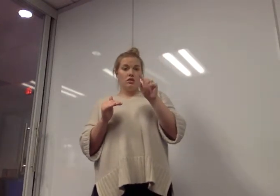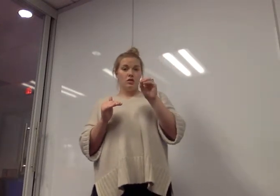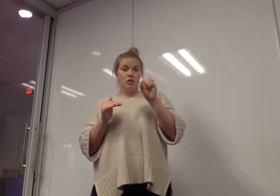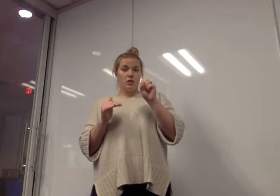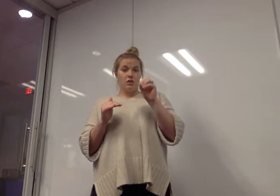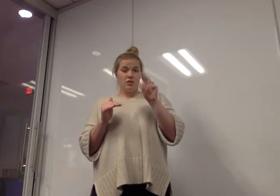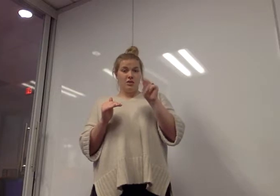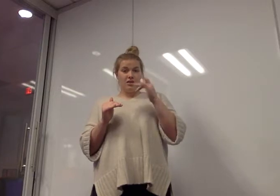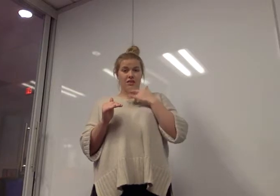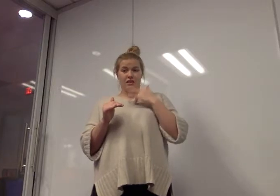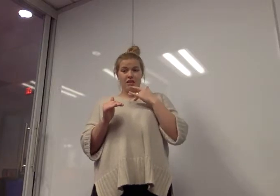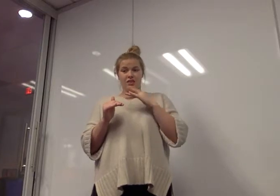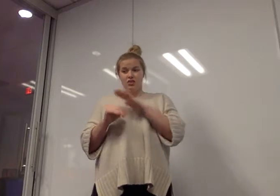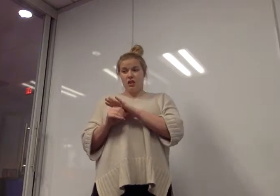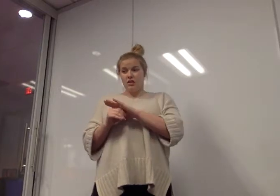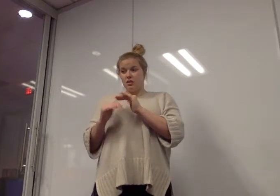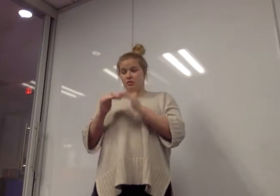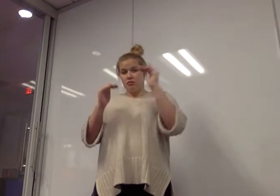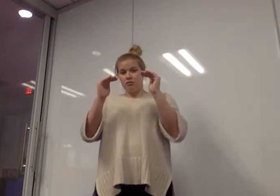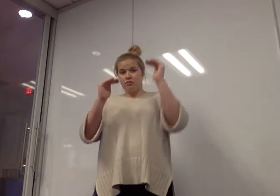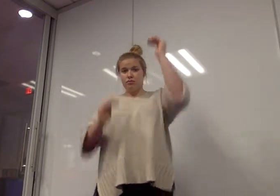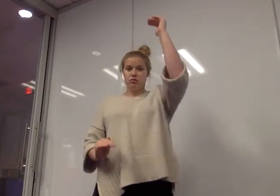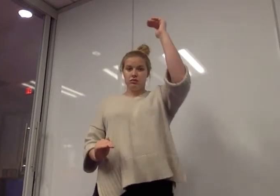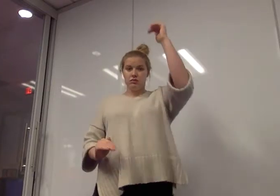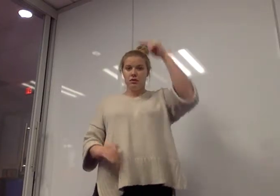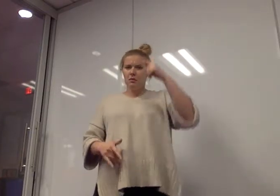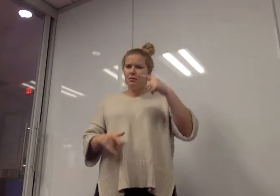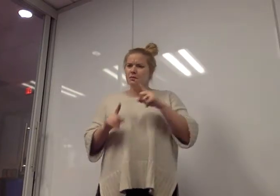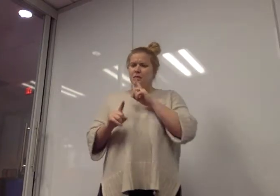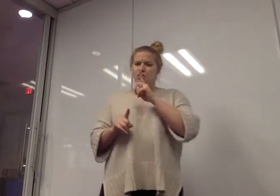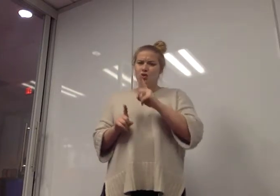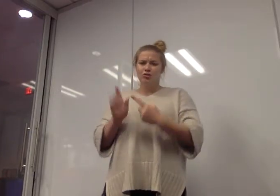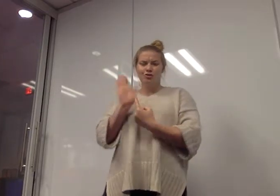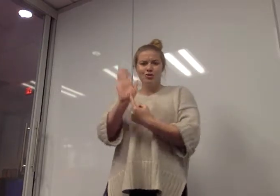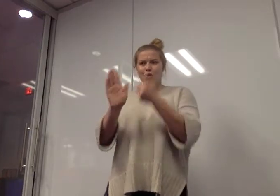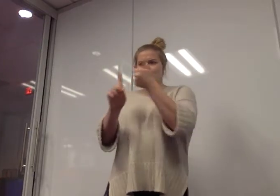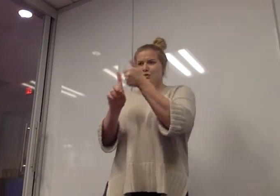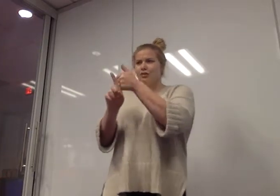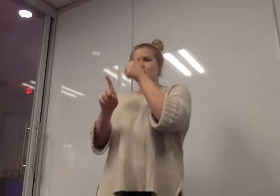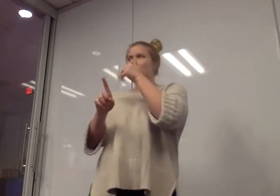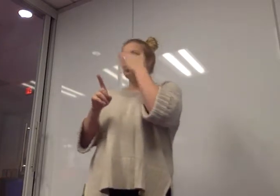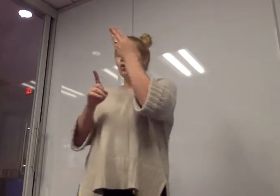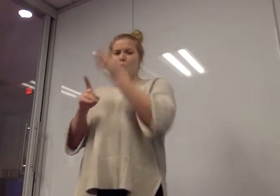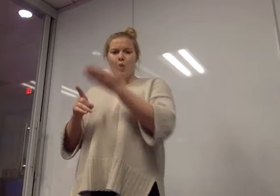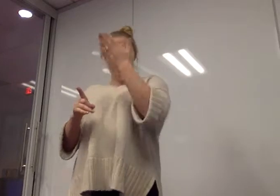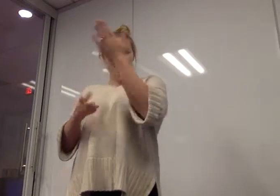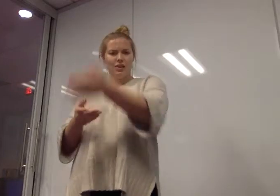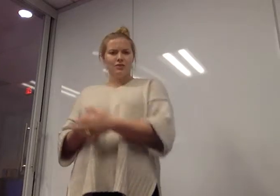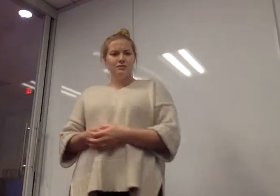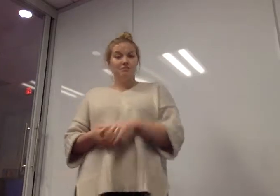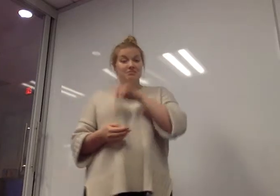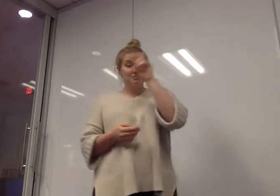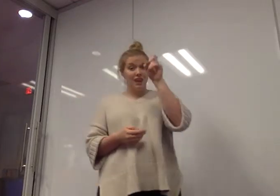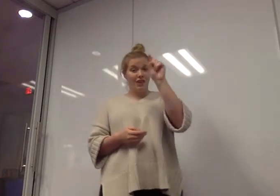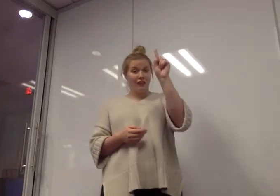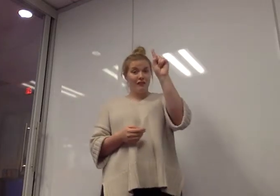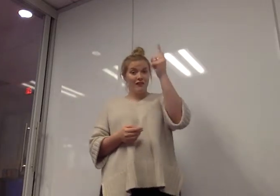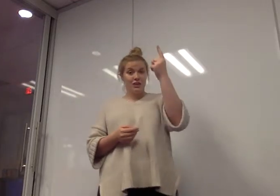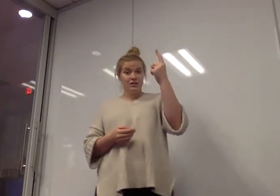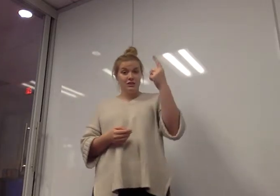like, oh, I really feel like I got to say who I am and show who I am. So I want to ask you first, both to try